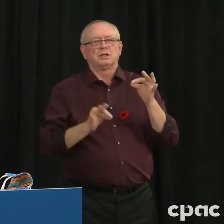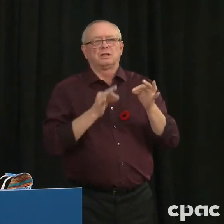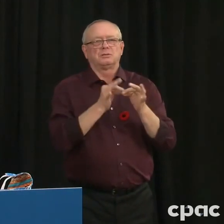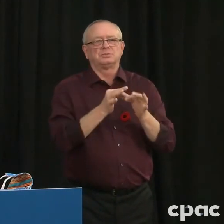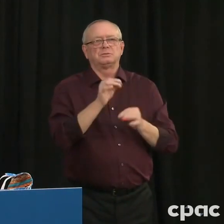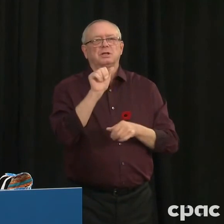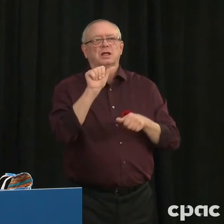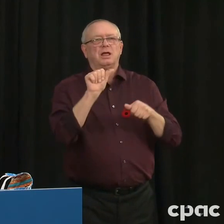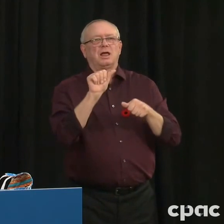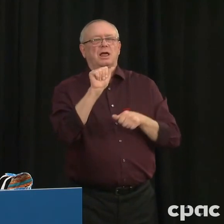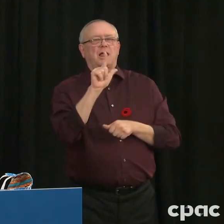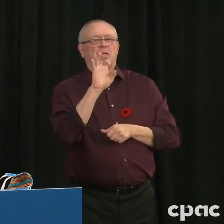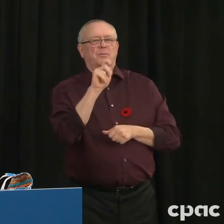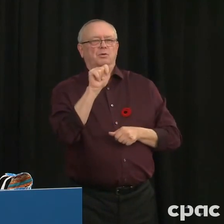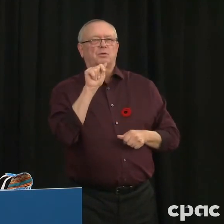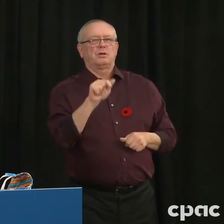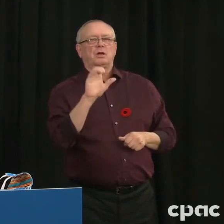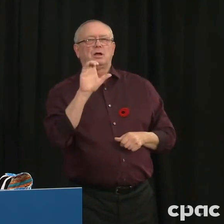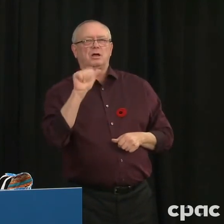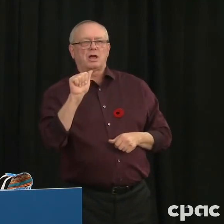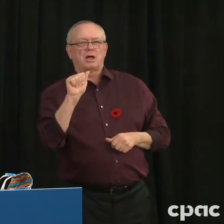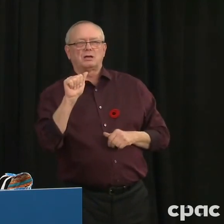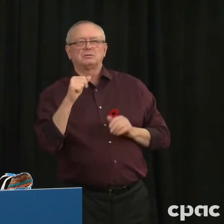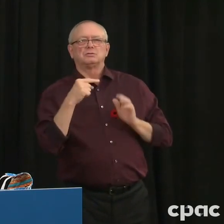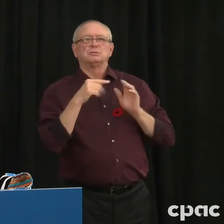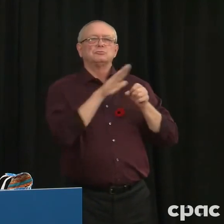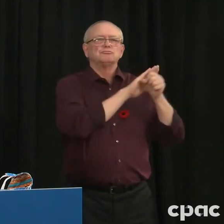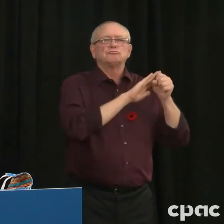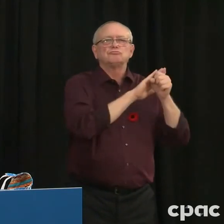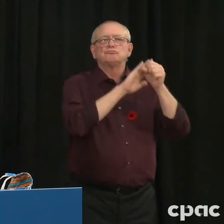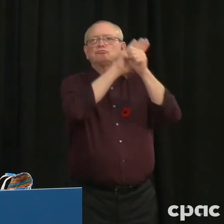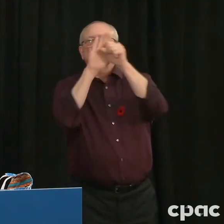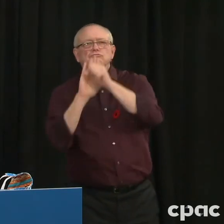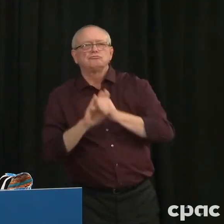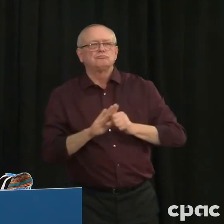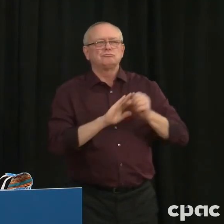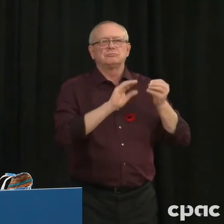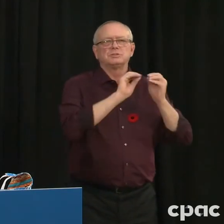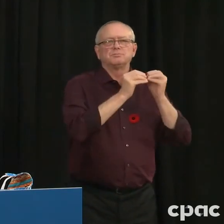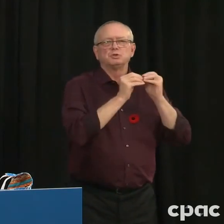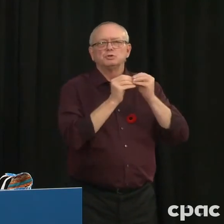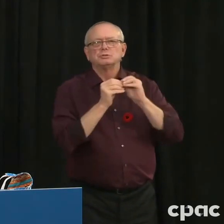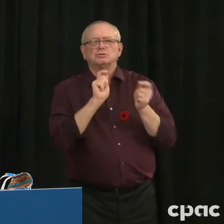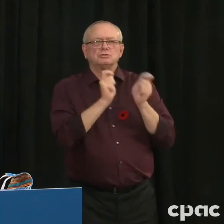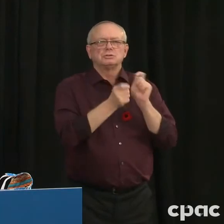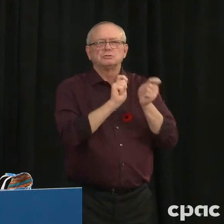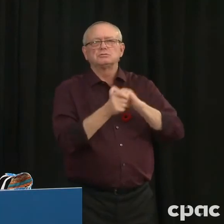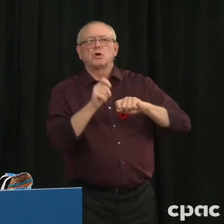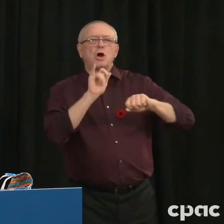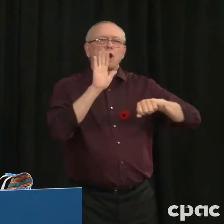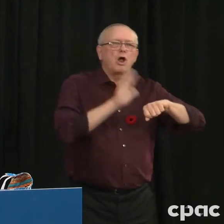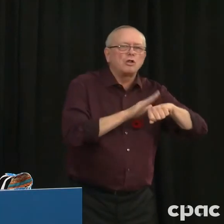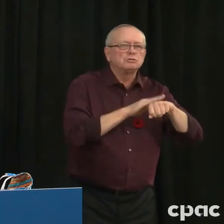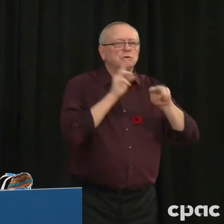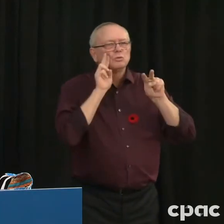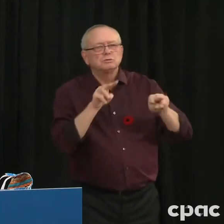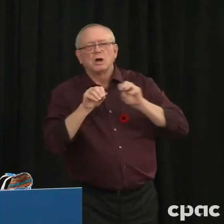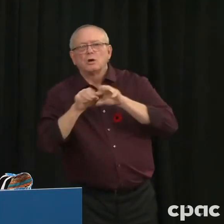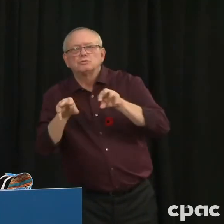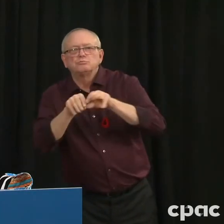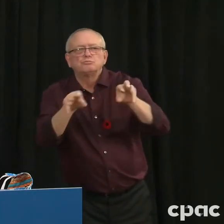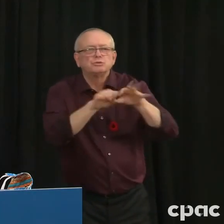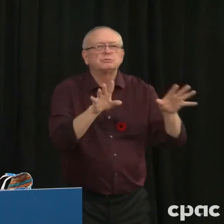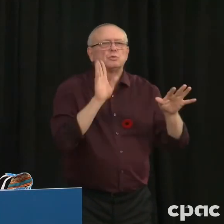maps. The only outstanding issue involves our total overall testing numbers. There is some final data that is